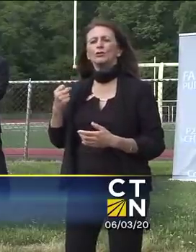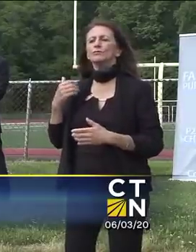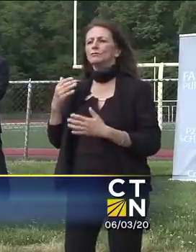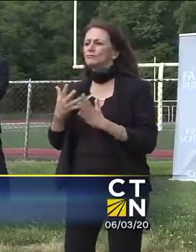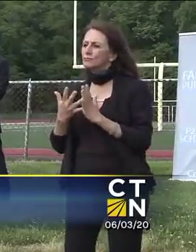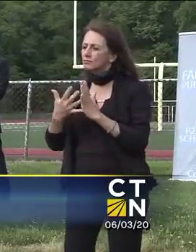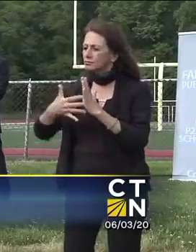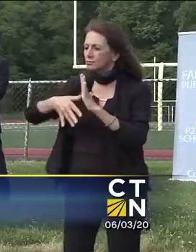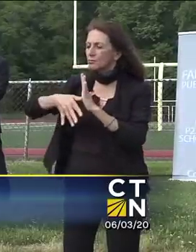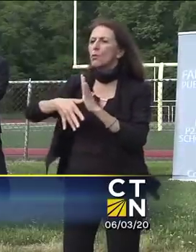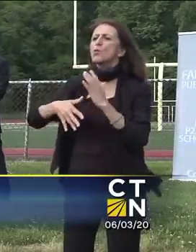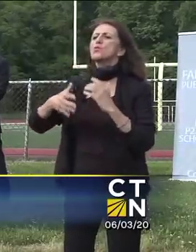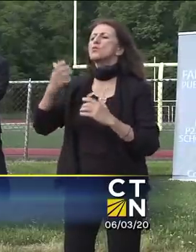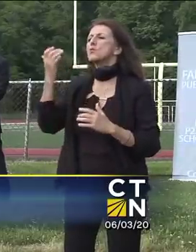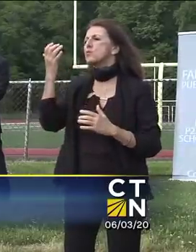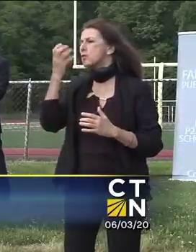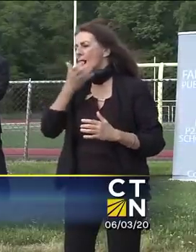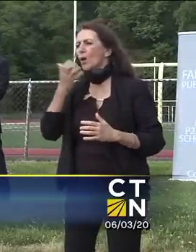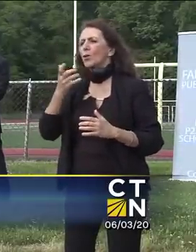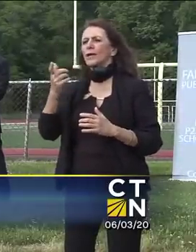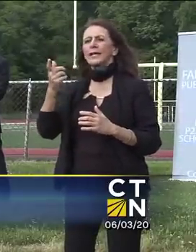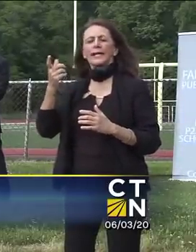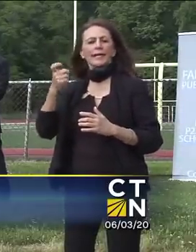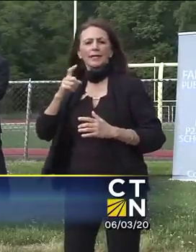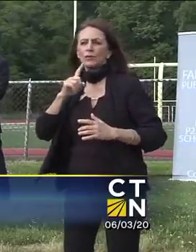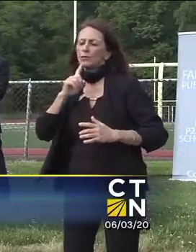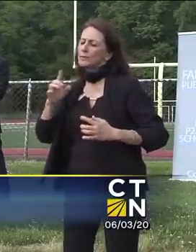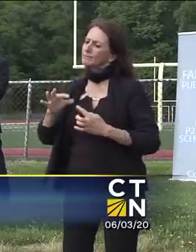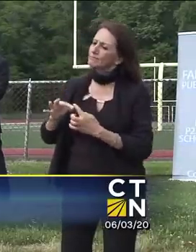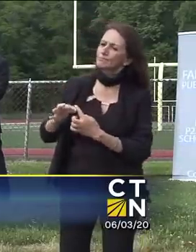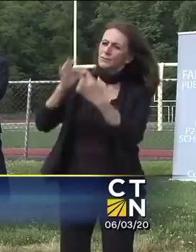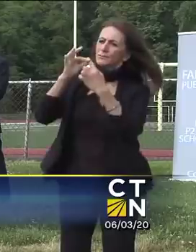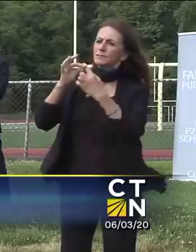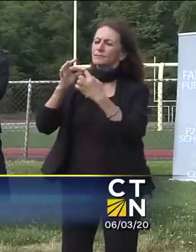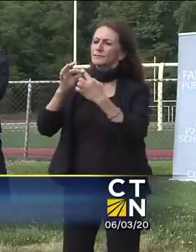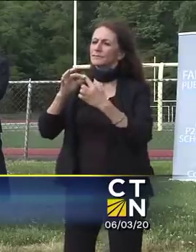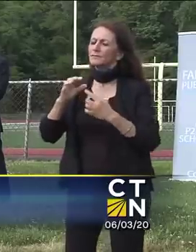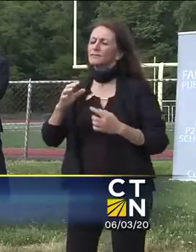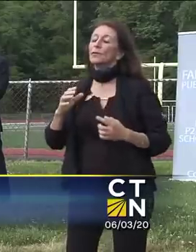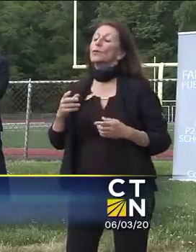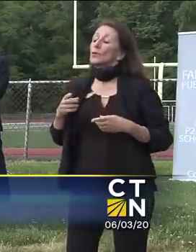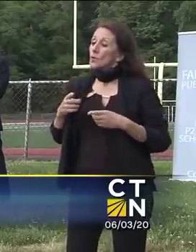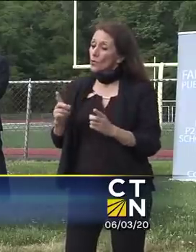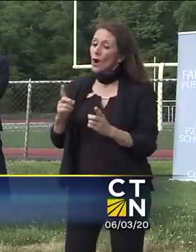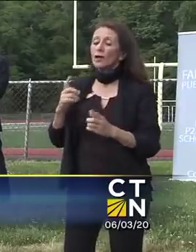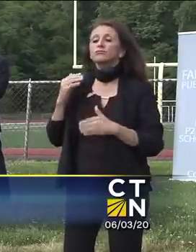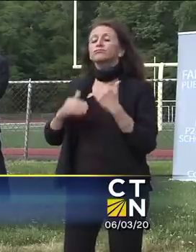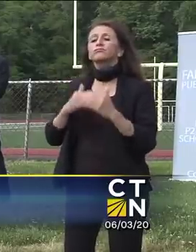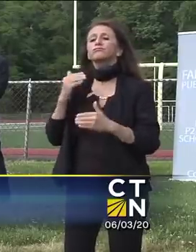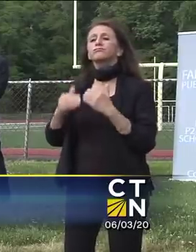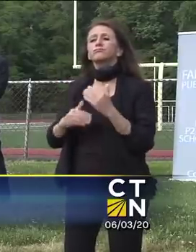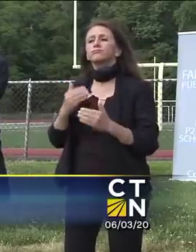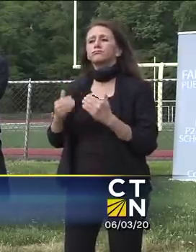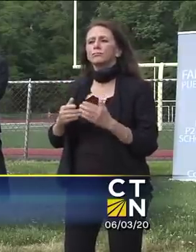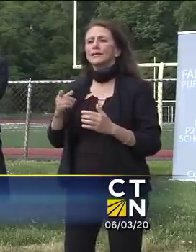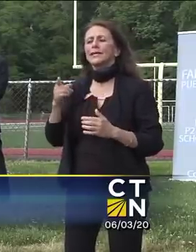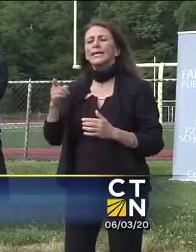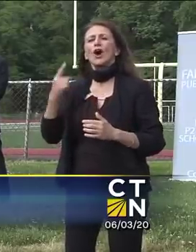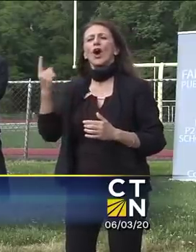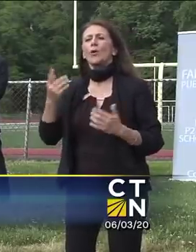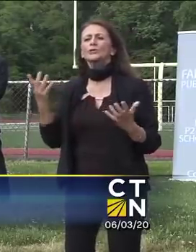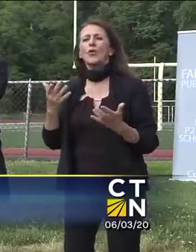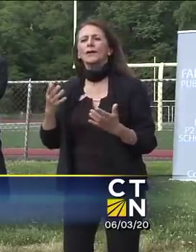amazing. He has proven to be extraordinary. Most impressively is his ability to stay